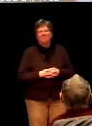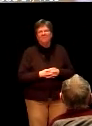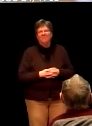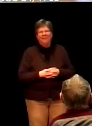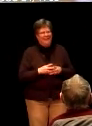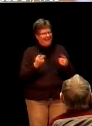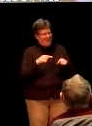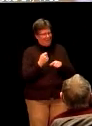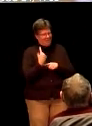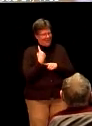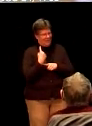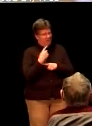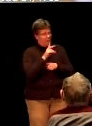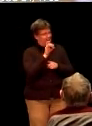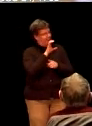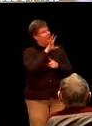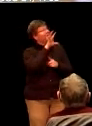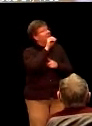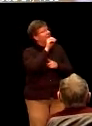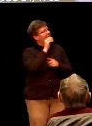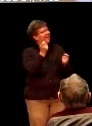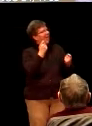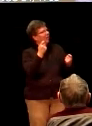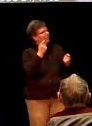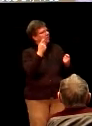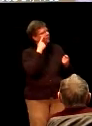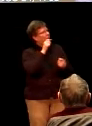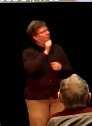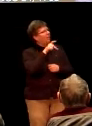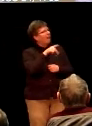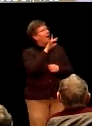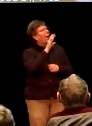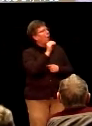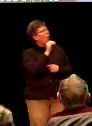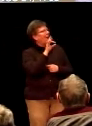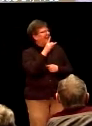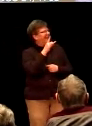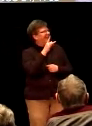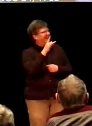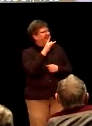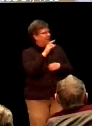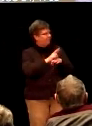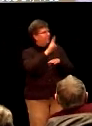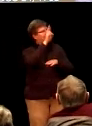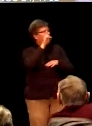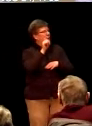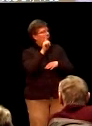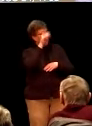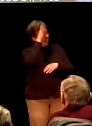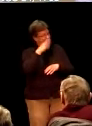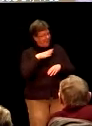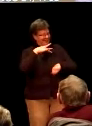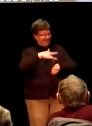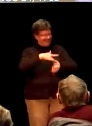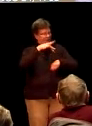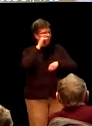Last December, it was the 50th anniversary of the Apollo 8 mission, where man stepped on the moon for the first